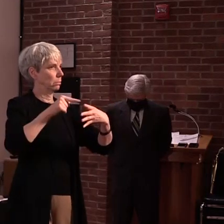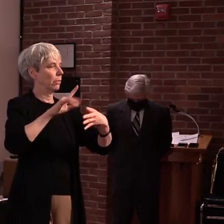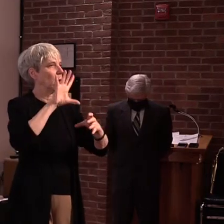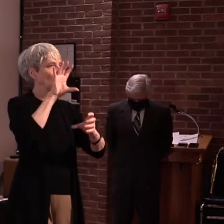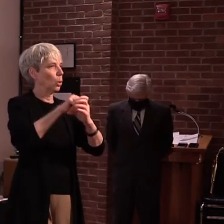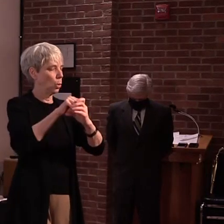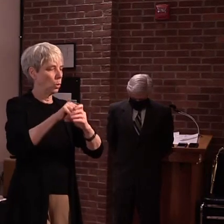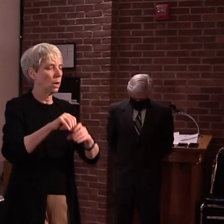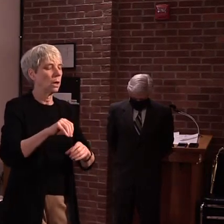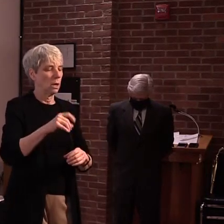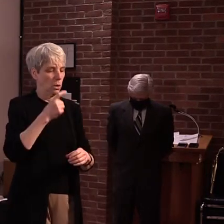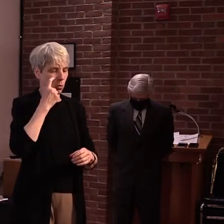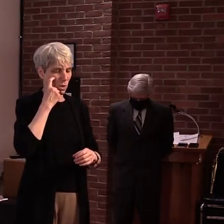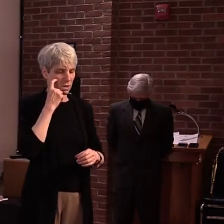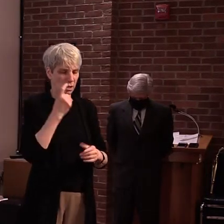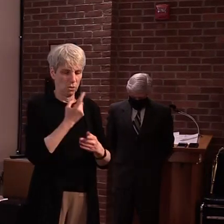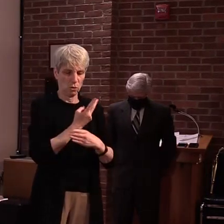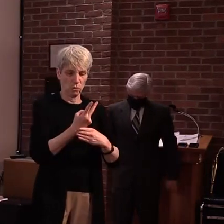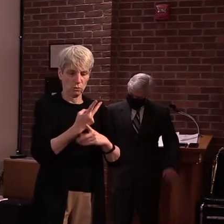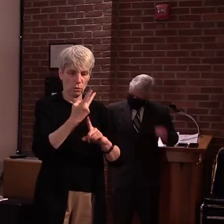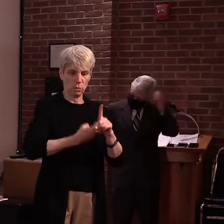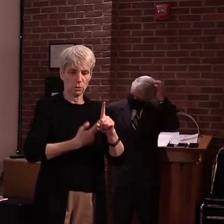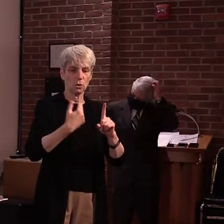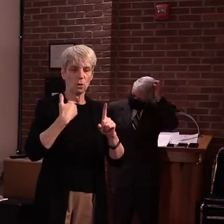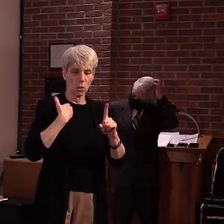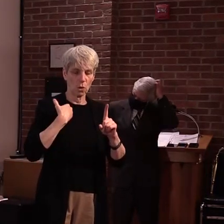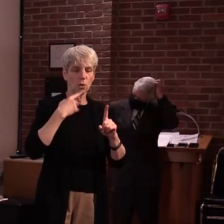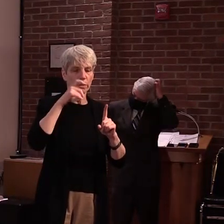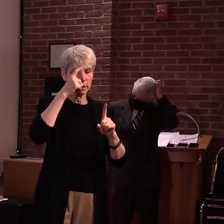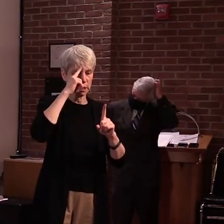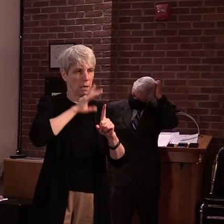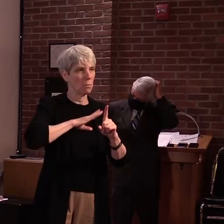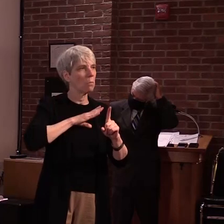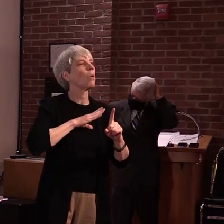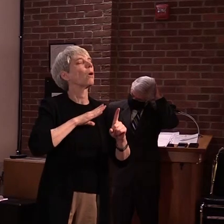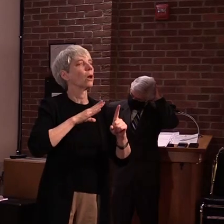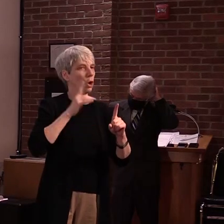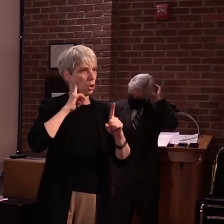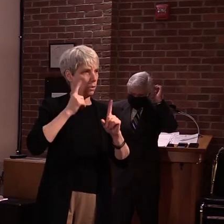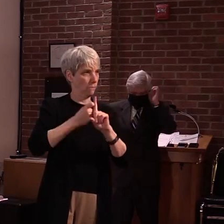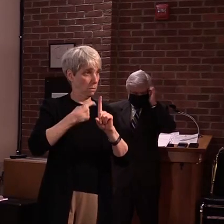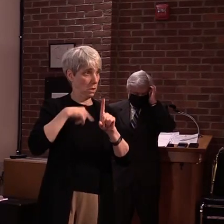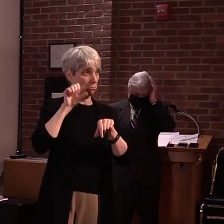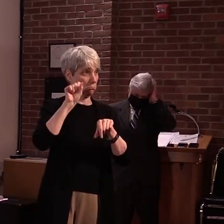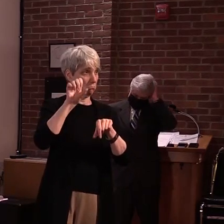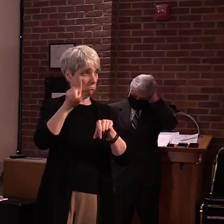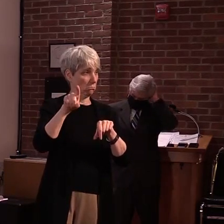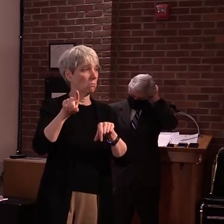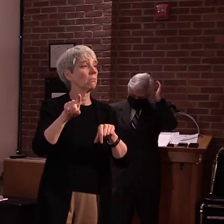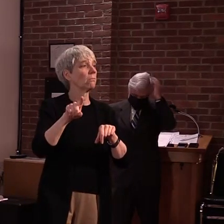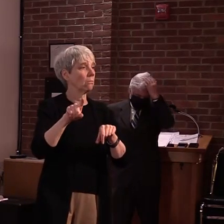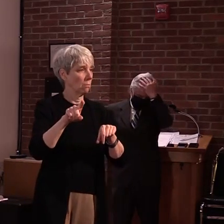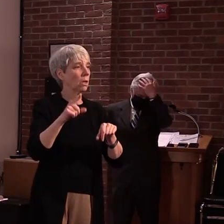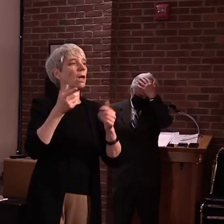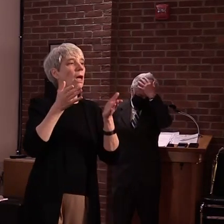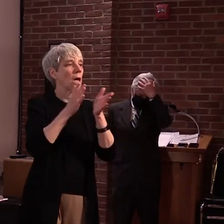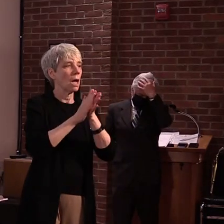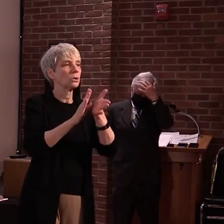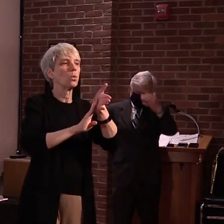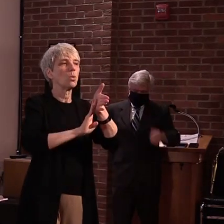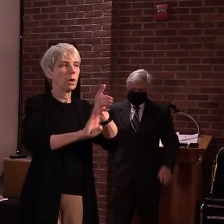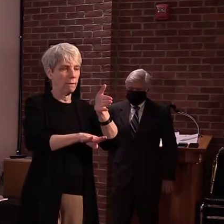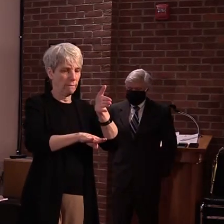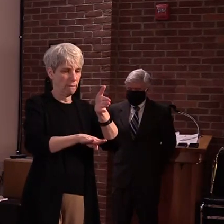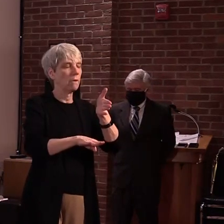waiver request from me a couple months ago, and they're gonna take that up at their meeting this coming week. But we are also working with the Agency of Commerce and